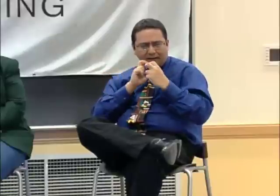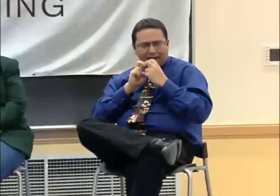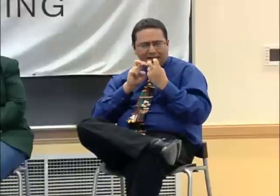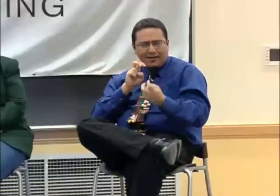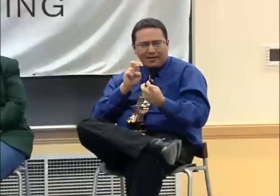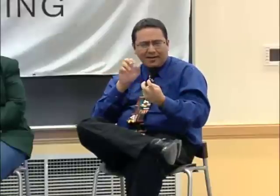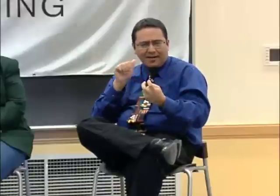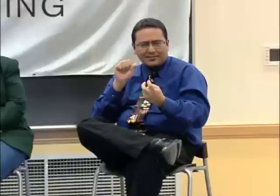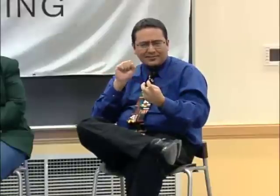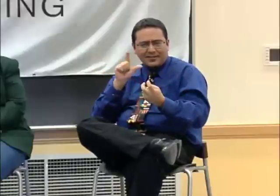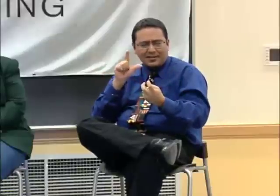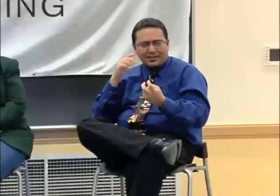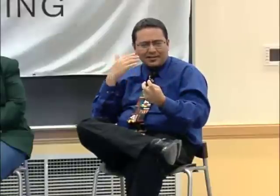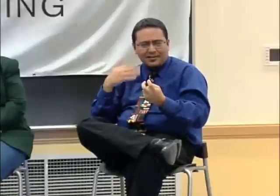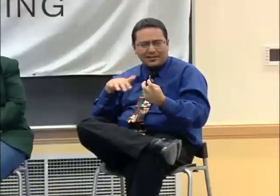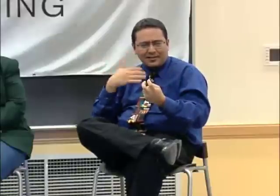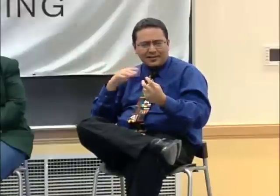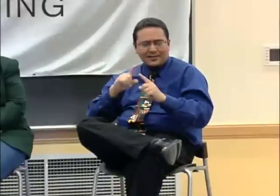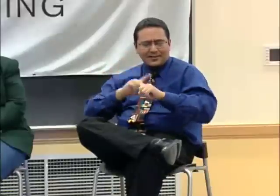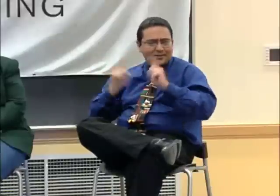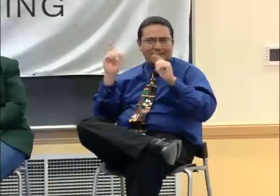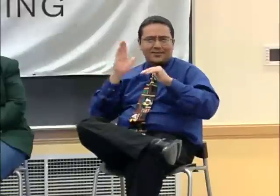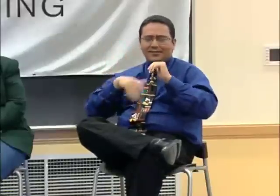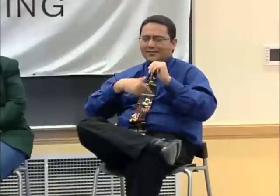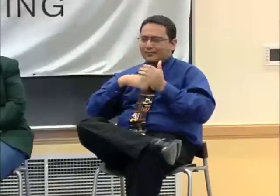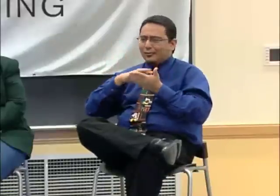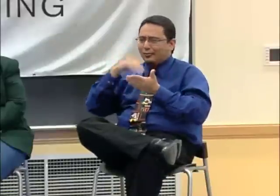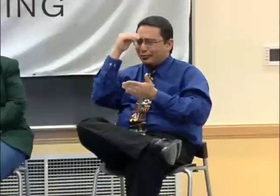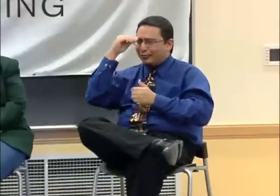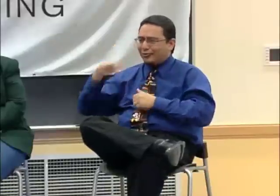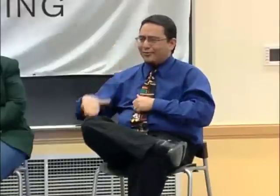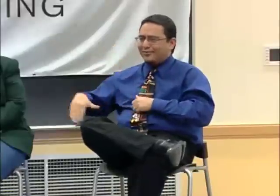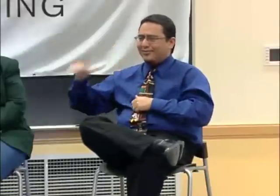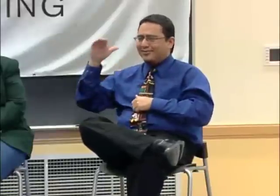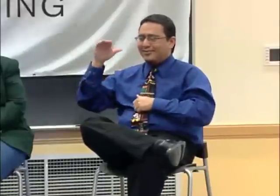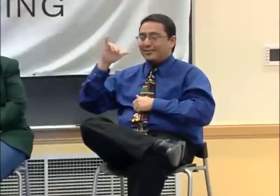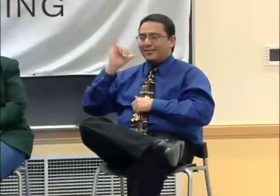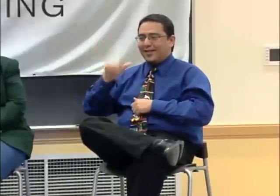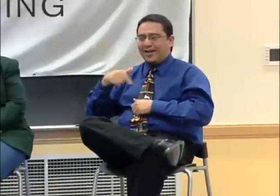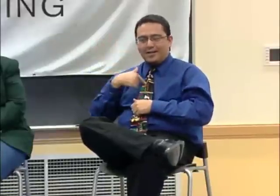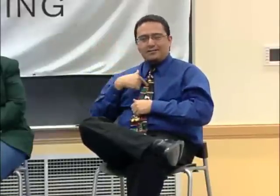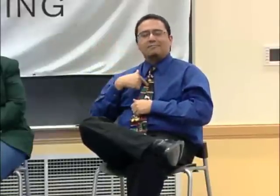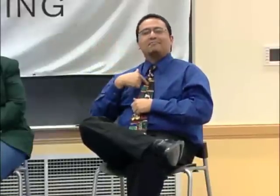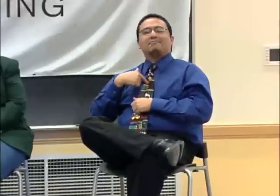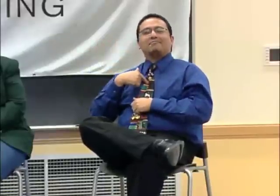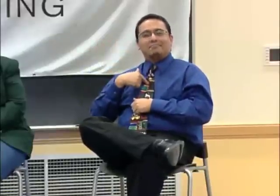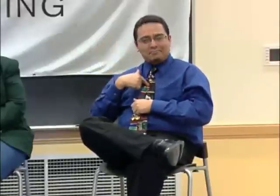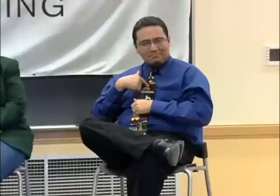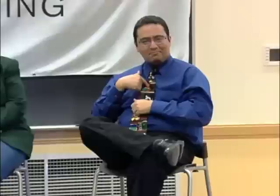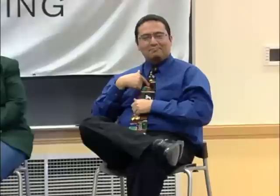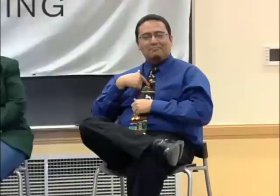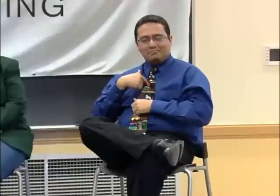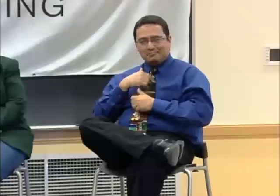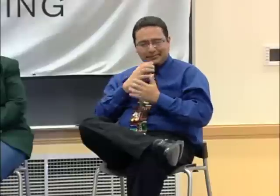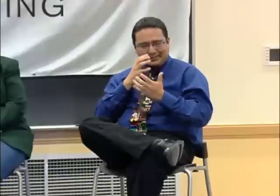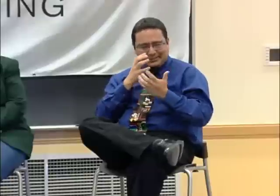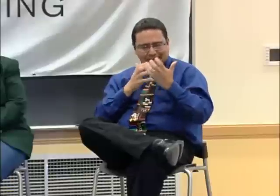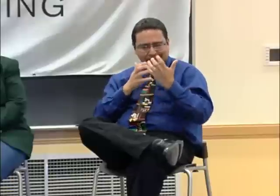poetry. And I was amazed how different it was and how different my experience growing up was than to see